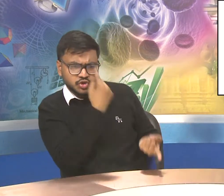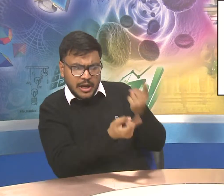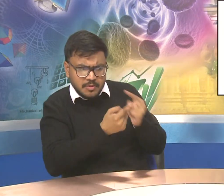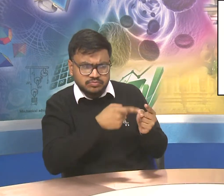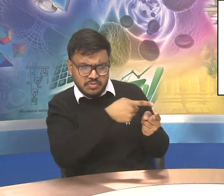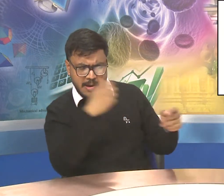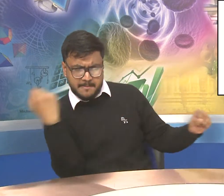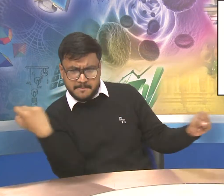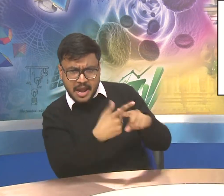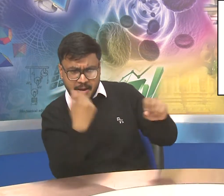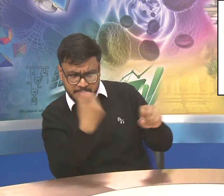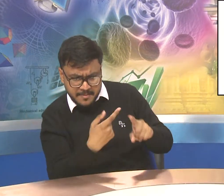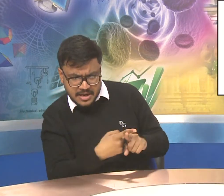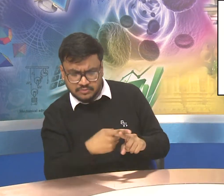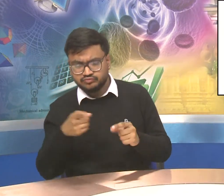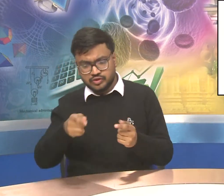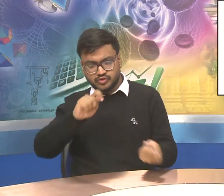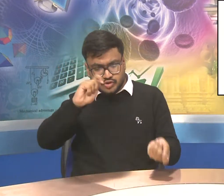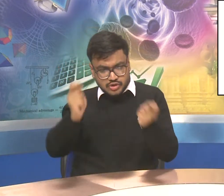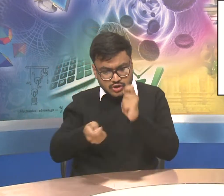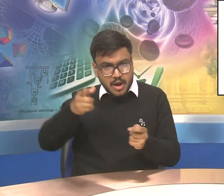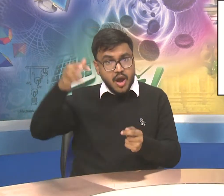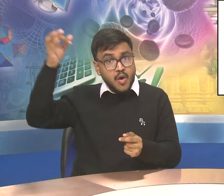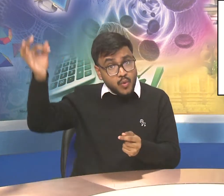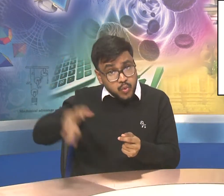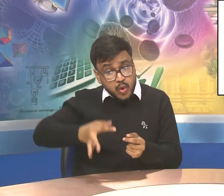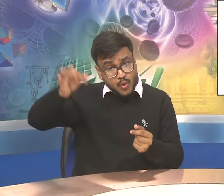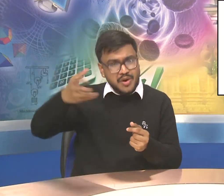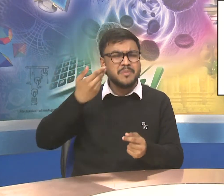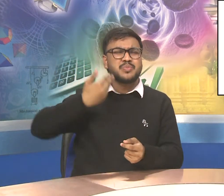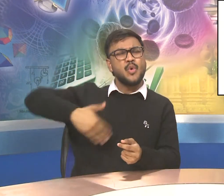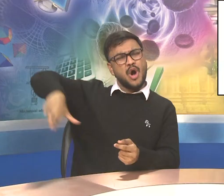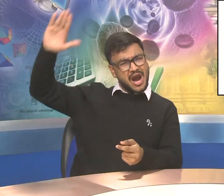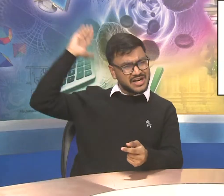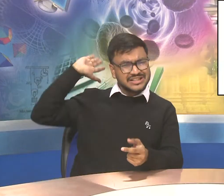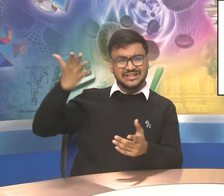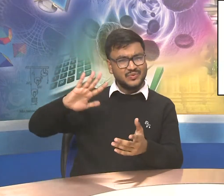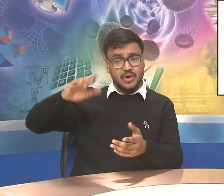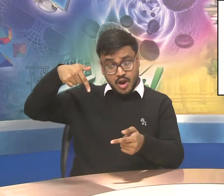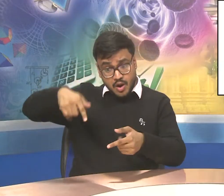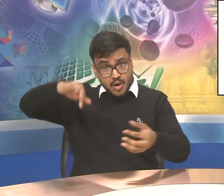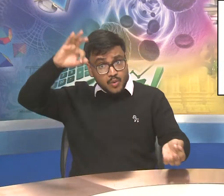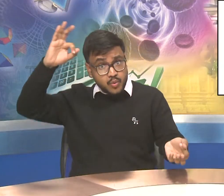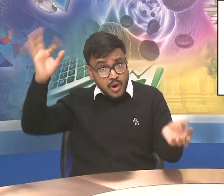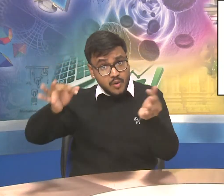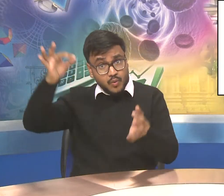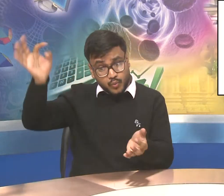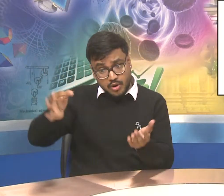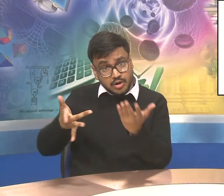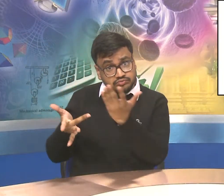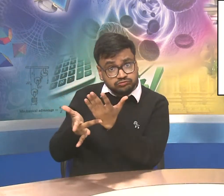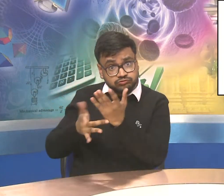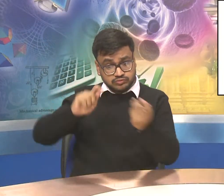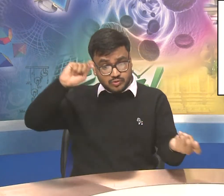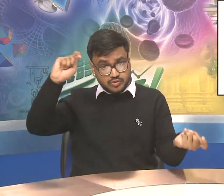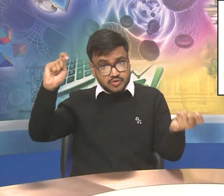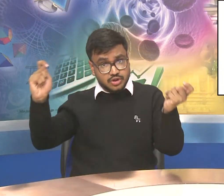we improve and what we got in the result and a feedback. These all include in